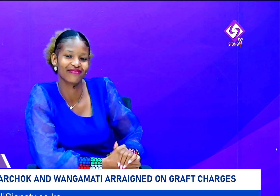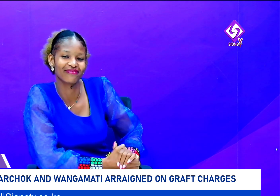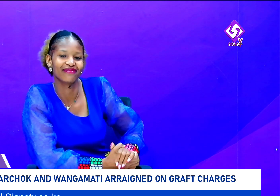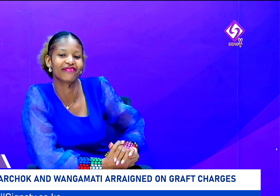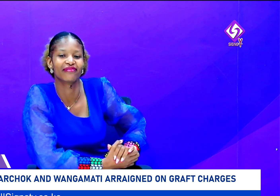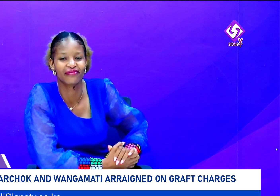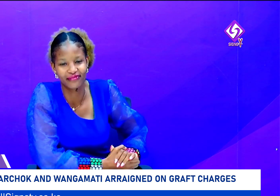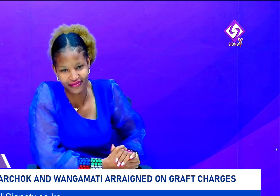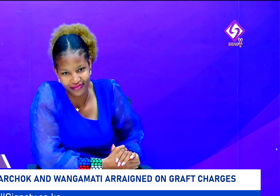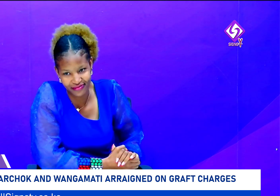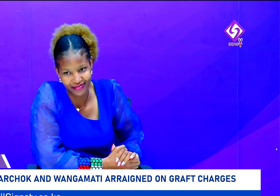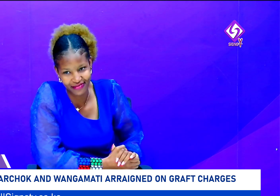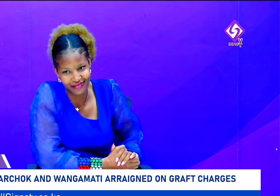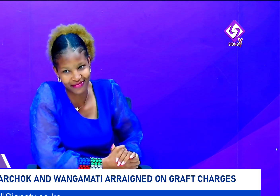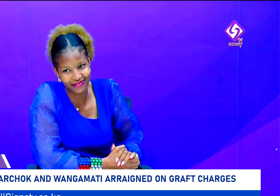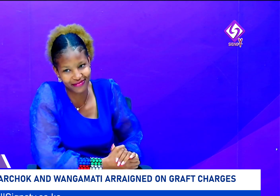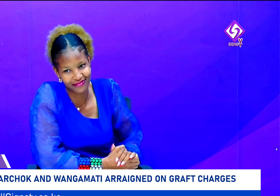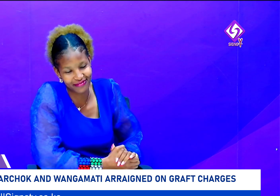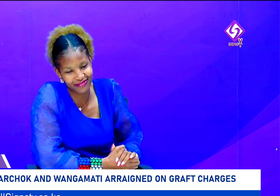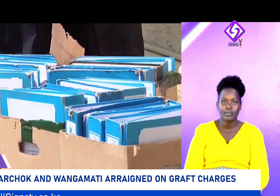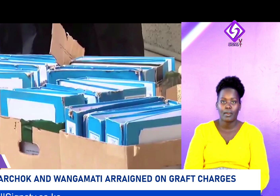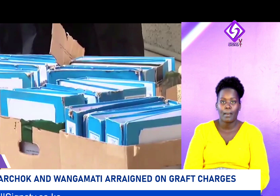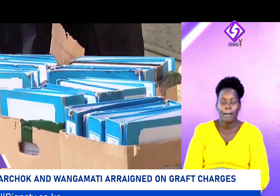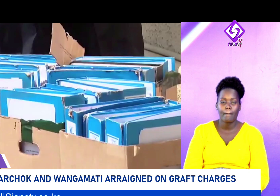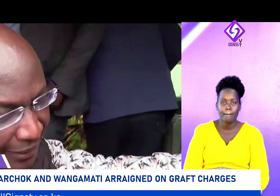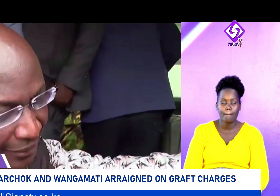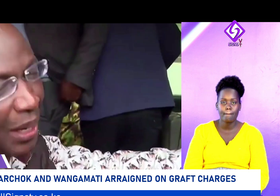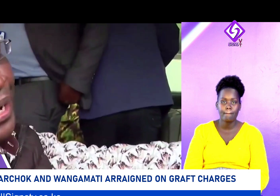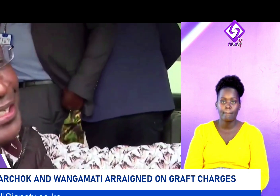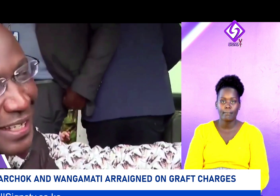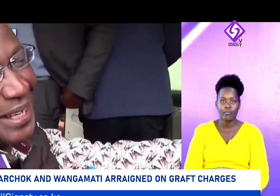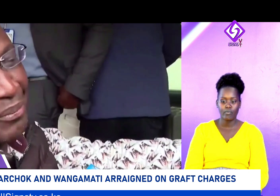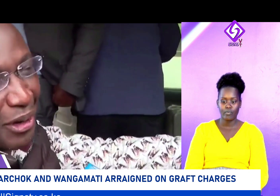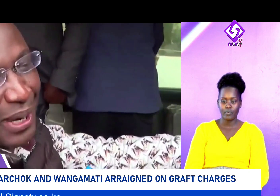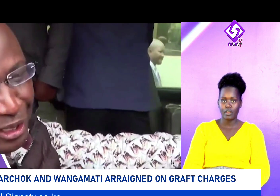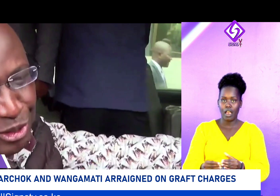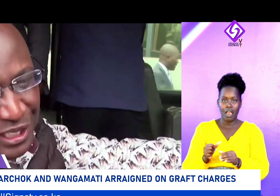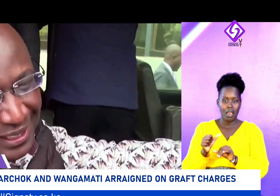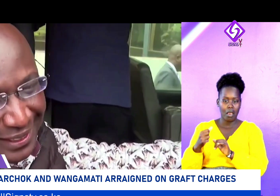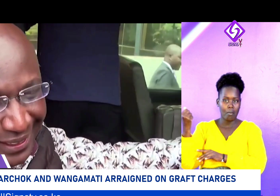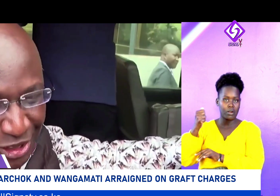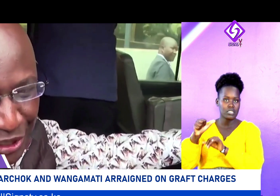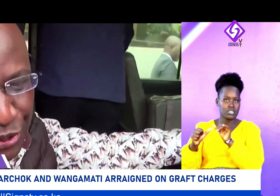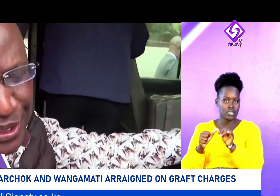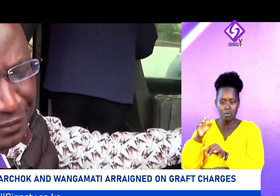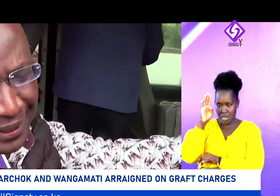associated with him and his close associates. Mambo ya siasa ya Bungoma County 2027,